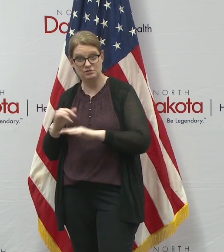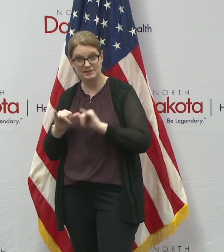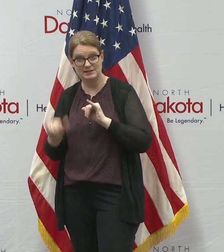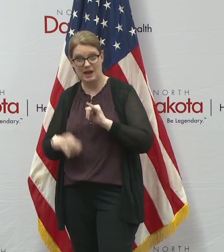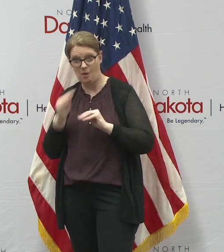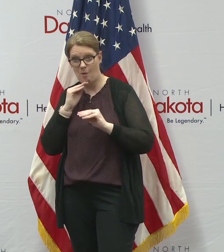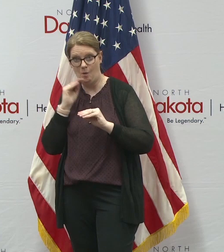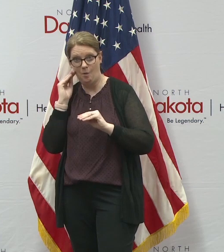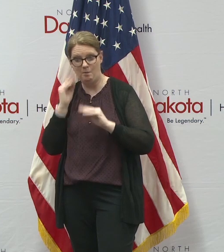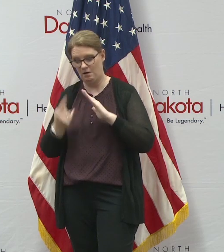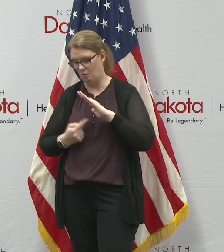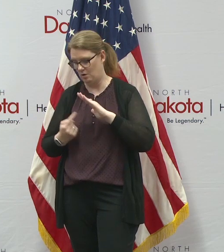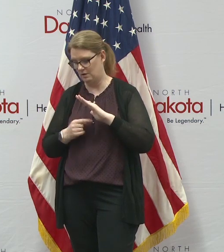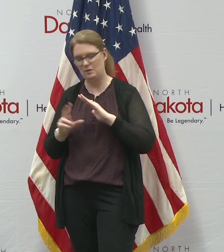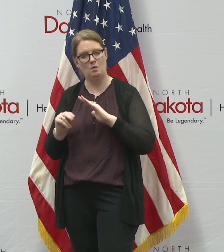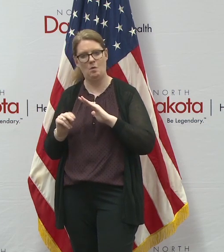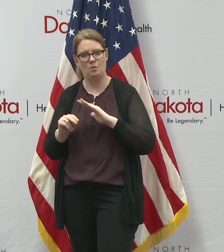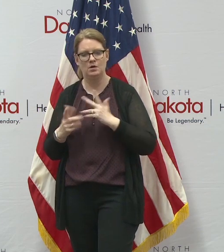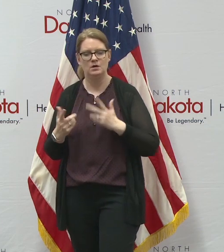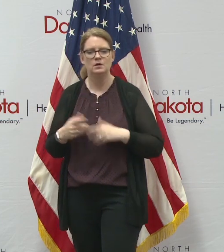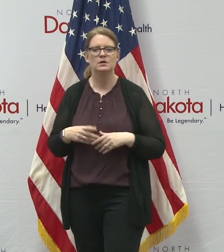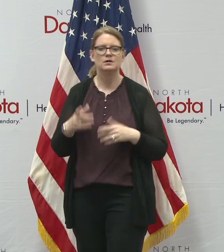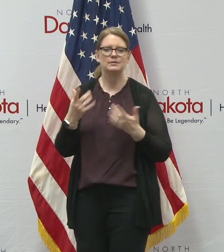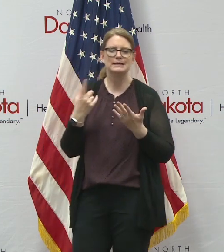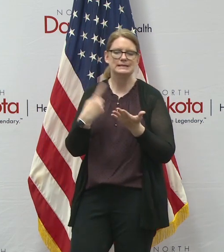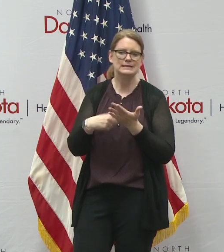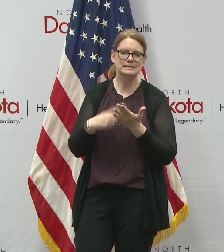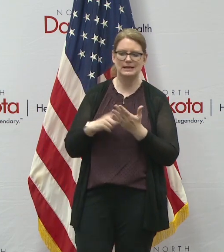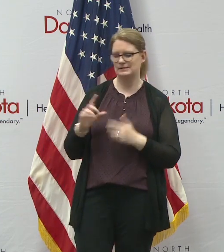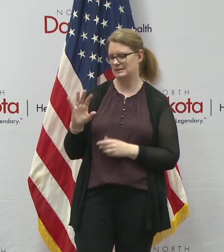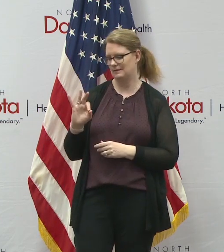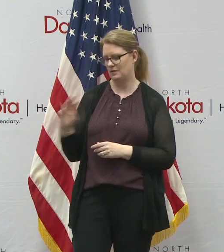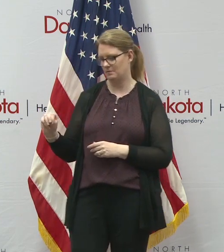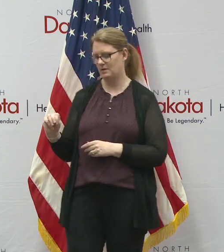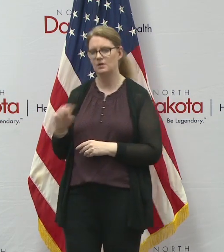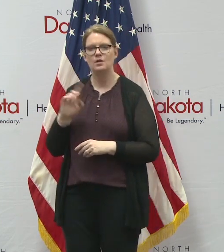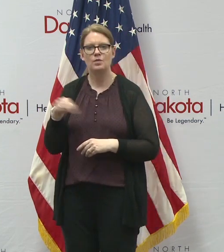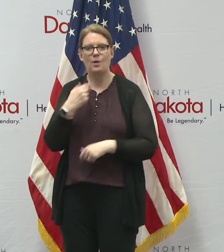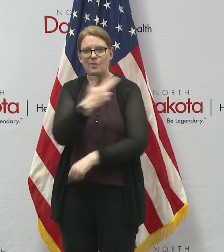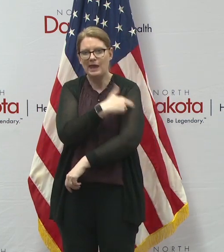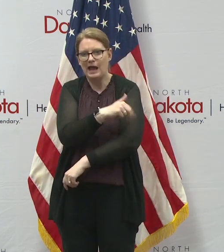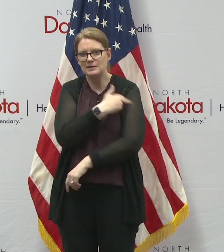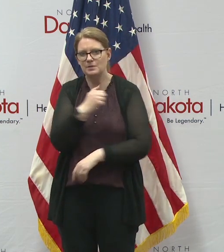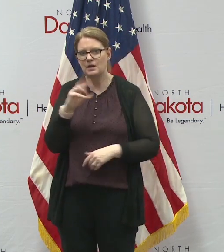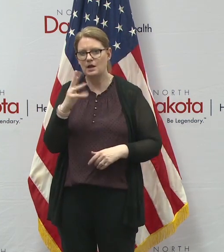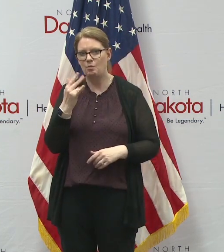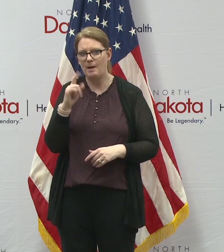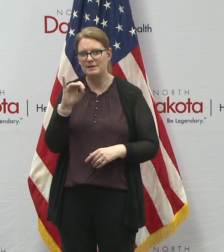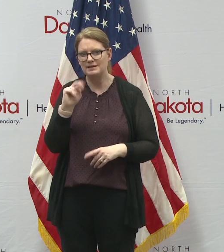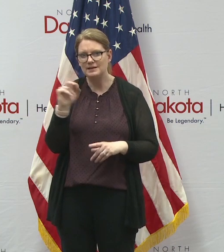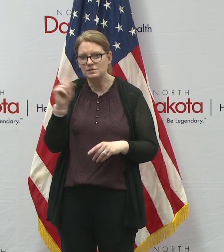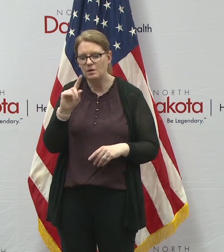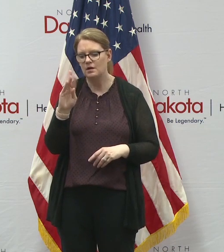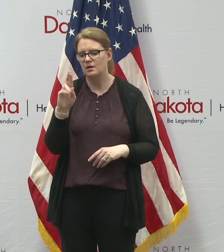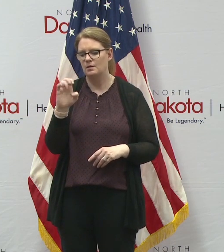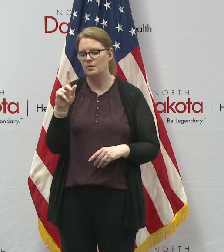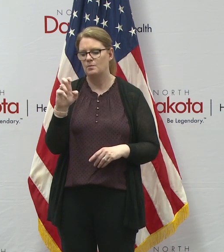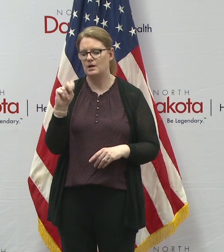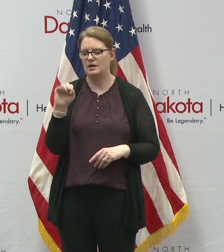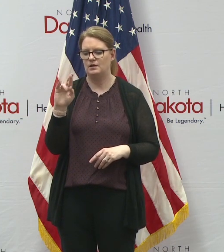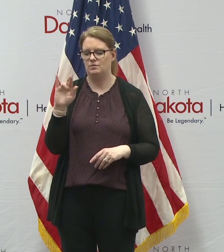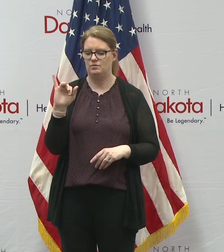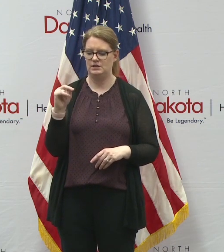thing, I mean, we keep talking about Fargo-Moorhead. The only hospital in Wahpeton is in Breckenridge. So again, if people want